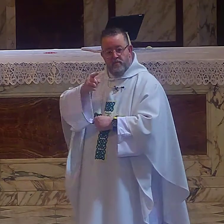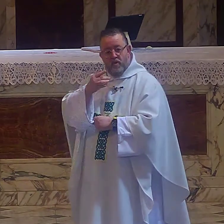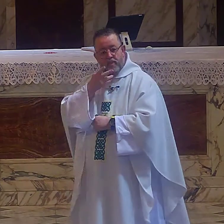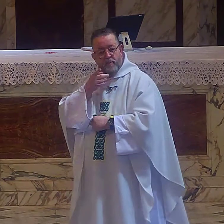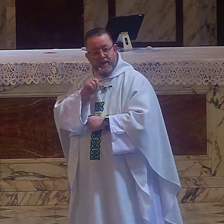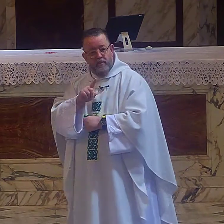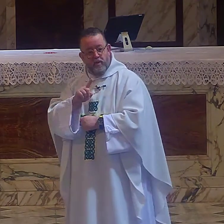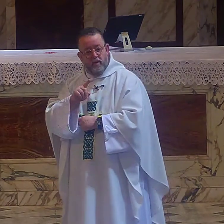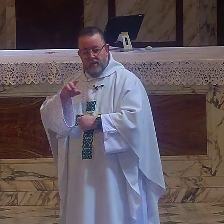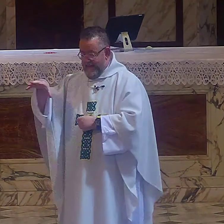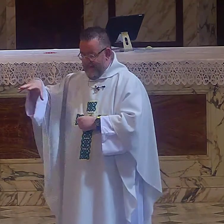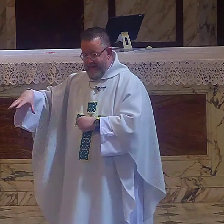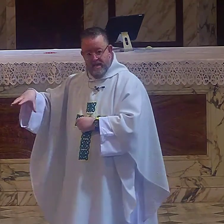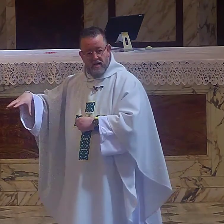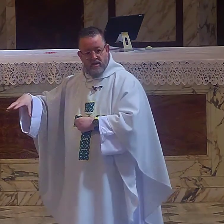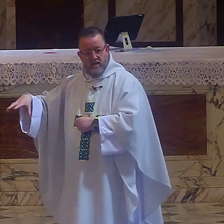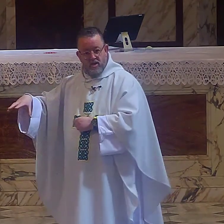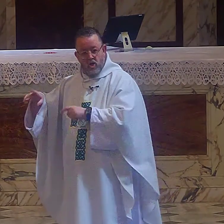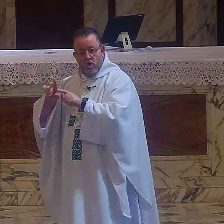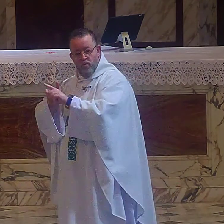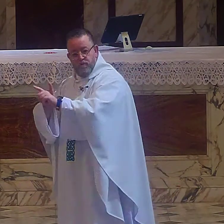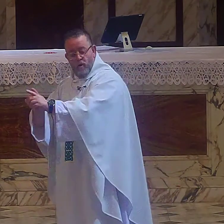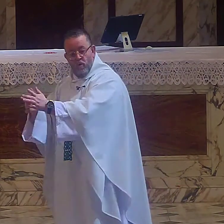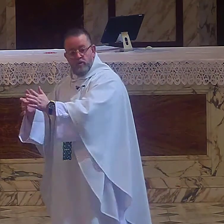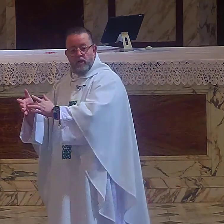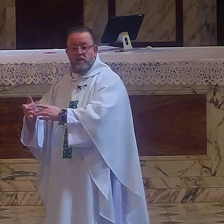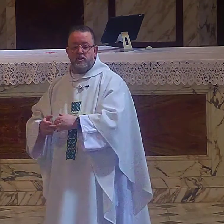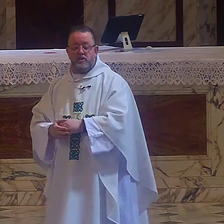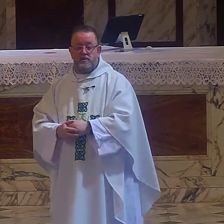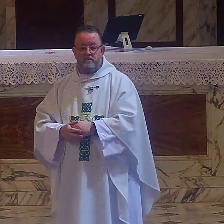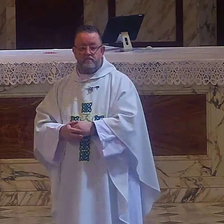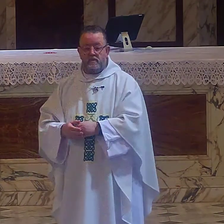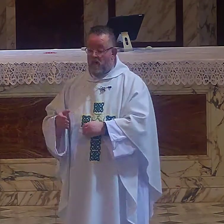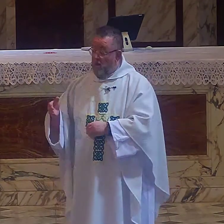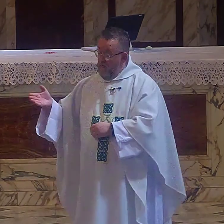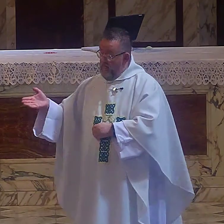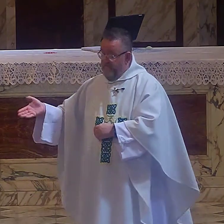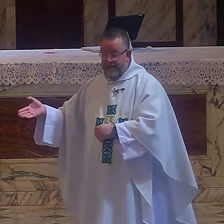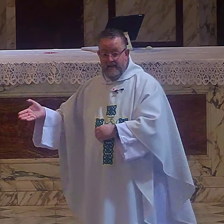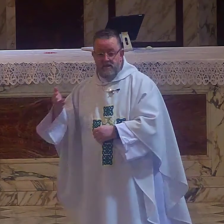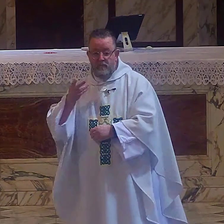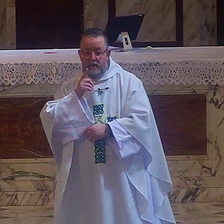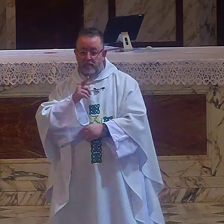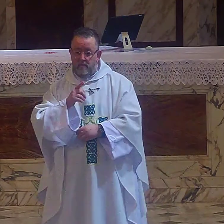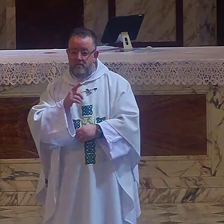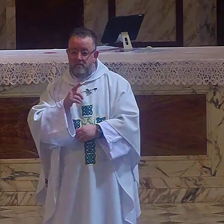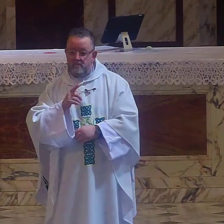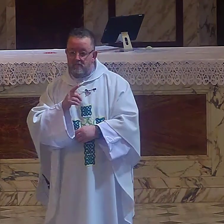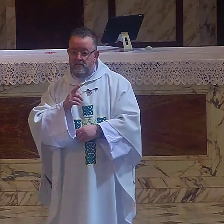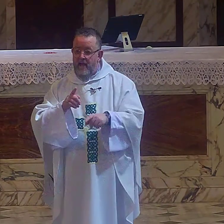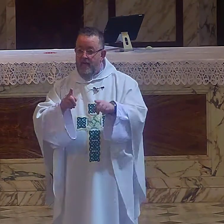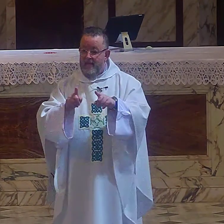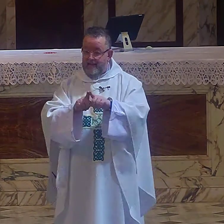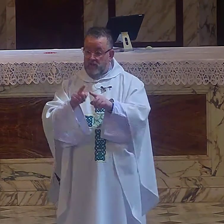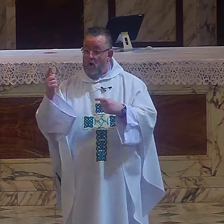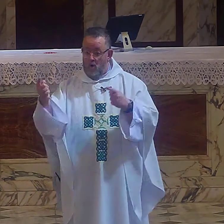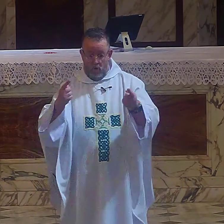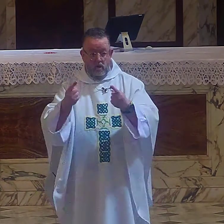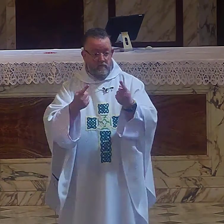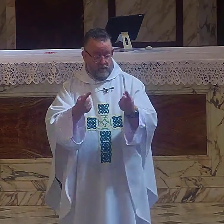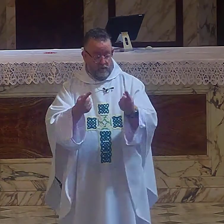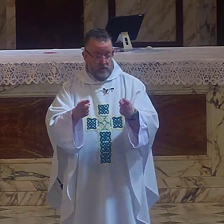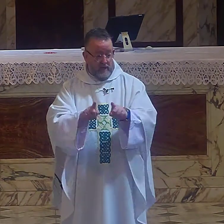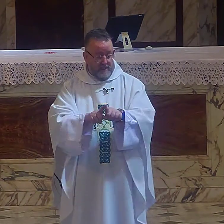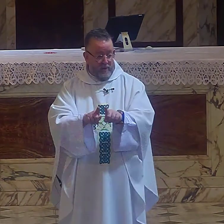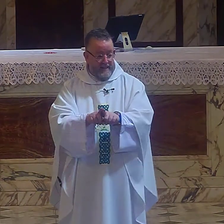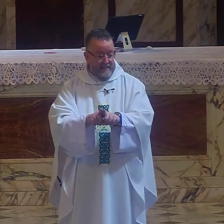But the people here who follow Jesus, these people, and that's all of